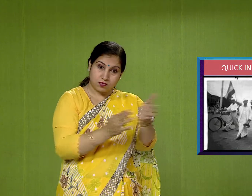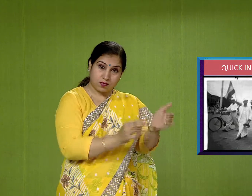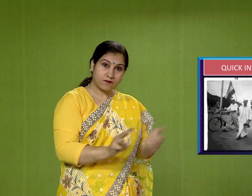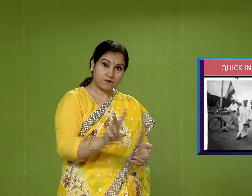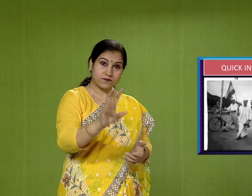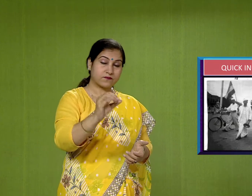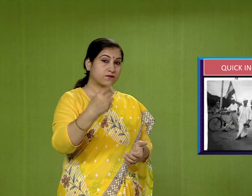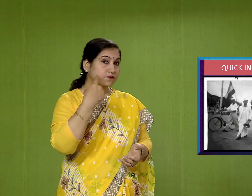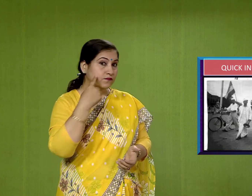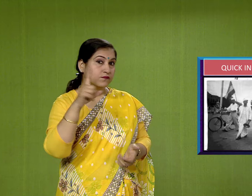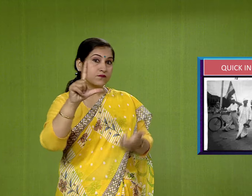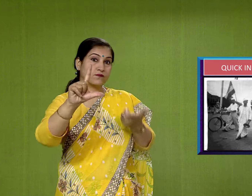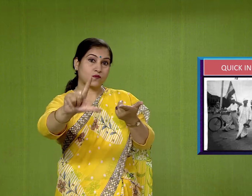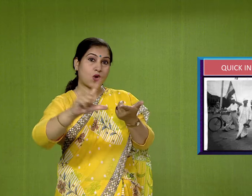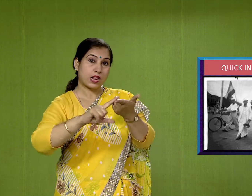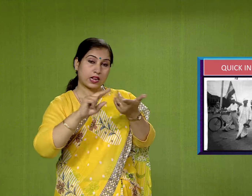to send British out of India.